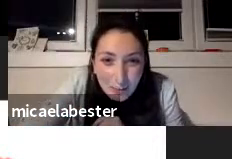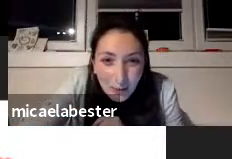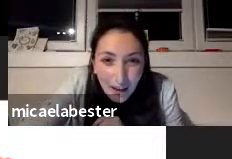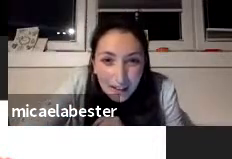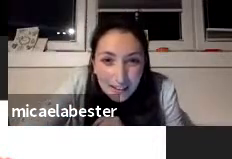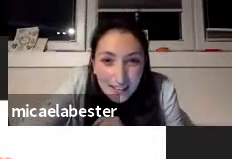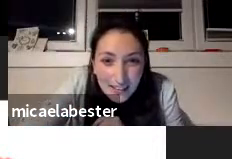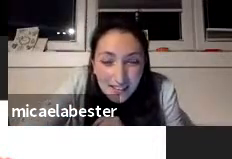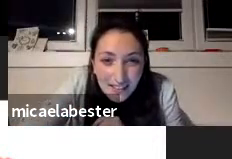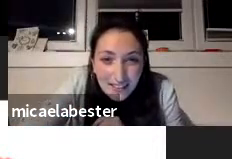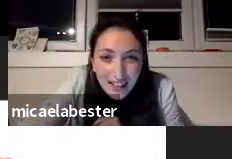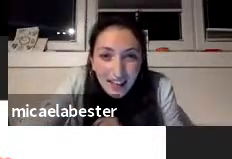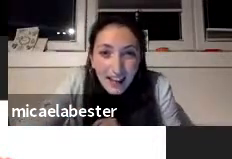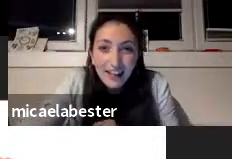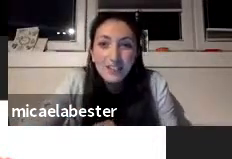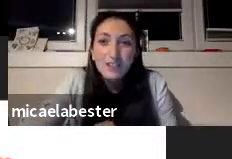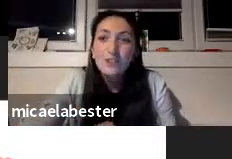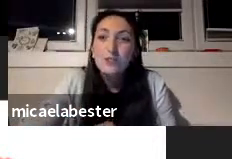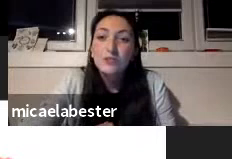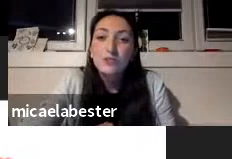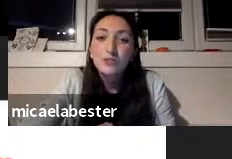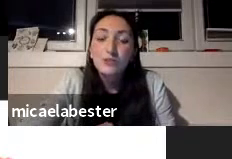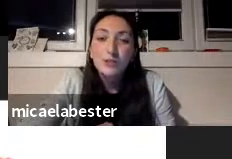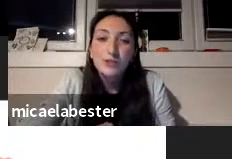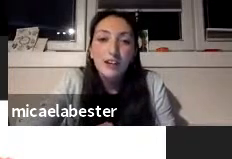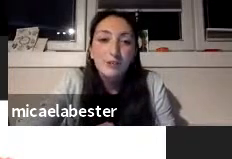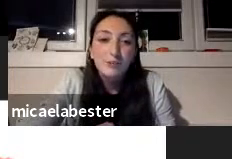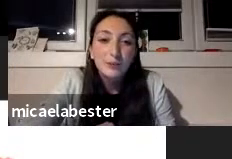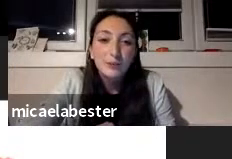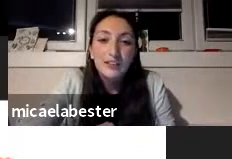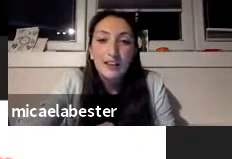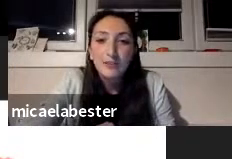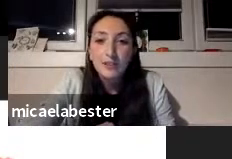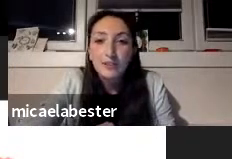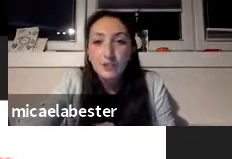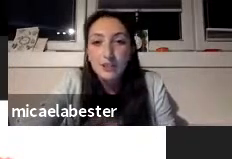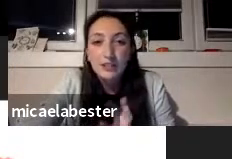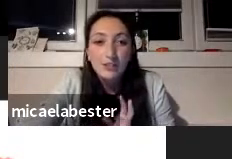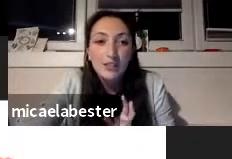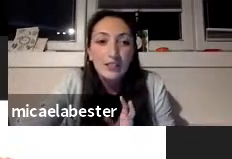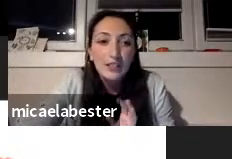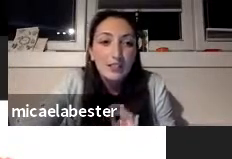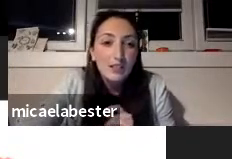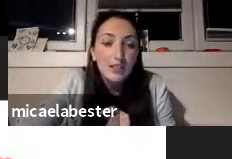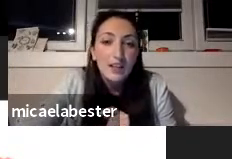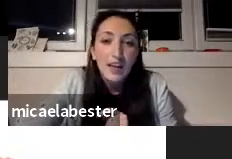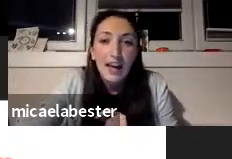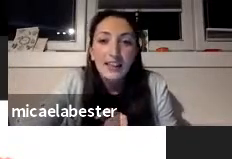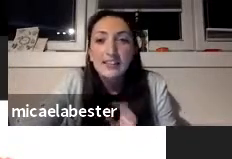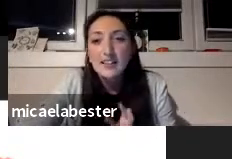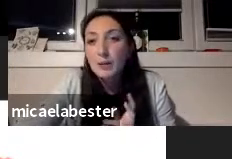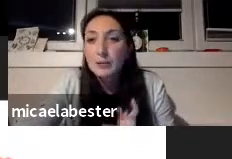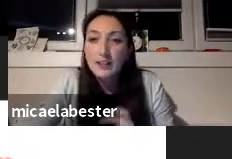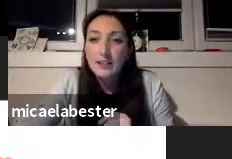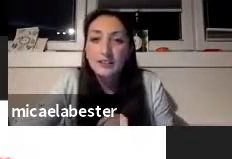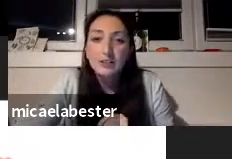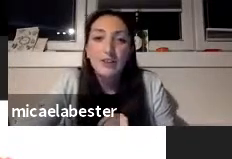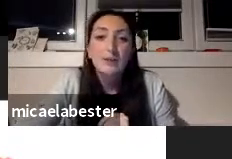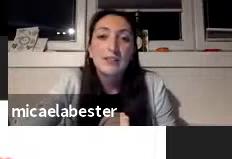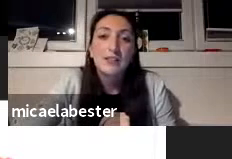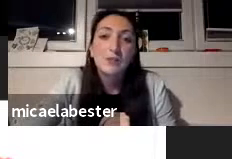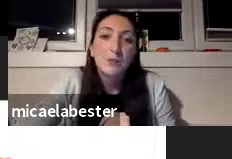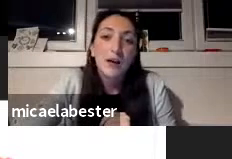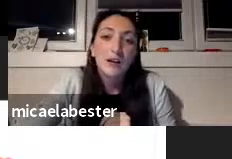tiny blue island, and you also have some blue in South Africa, Australia, New Zealand. And there's a couple other